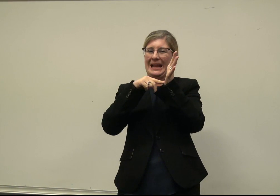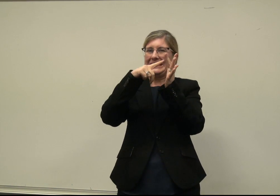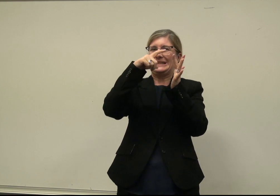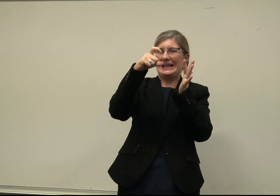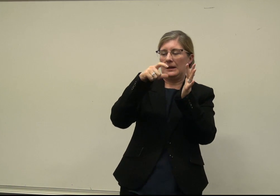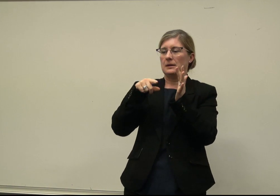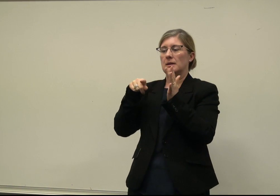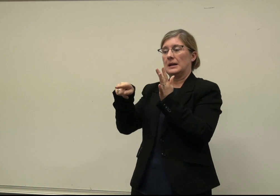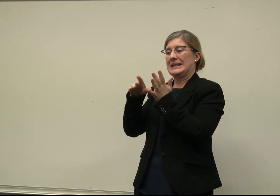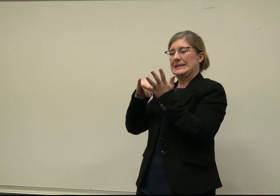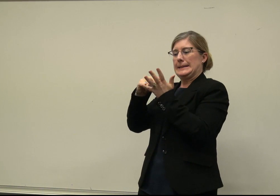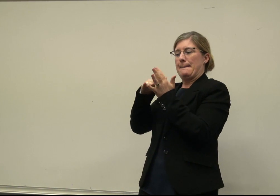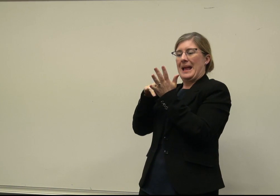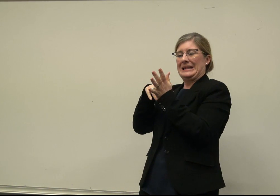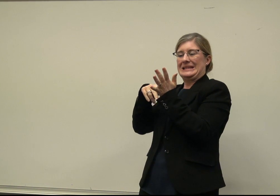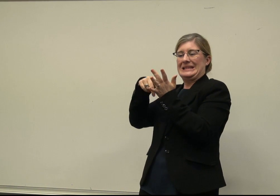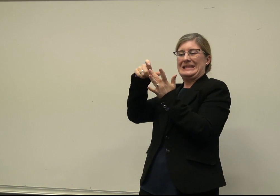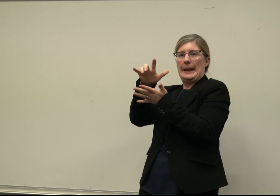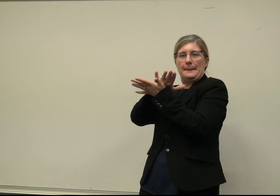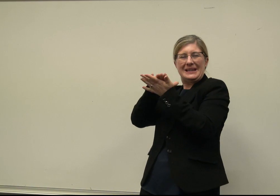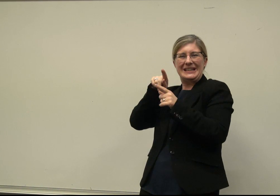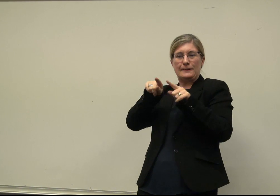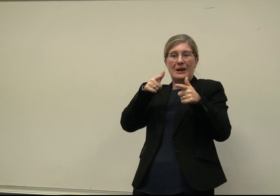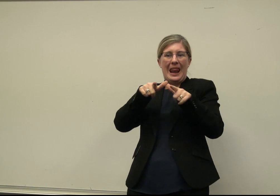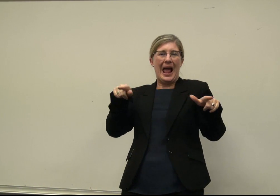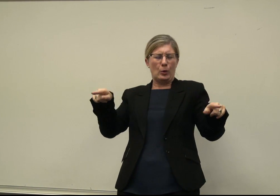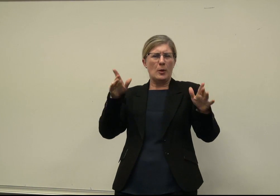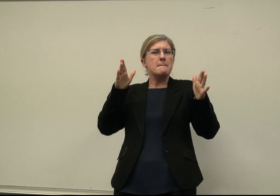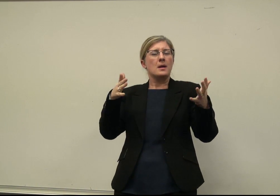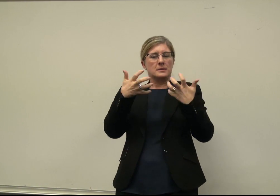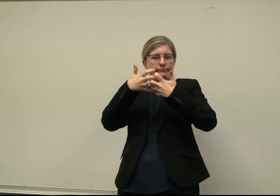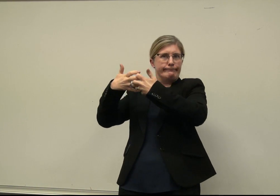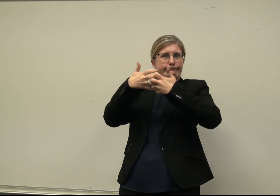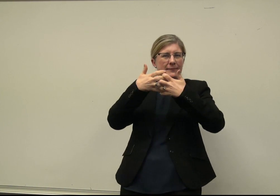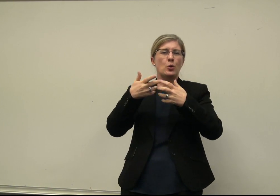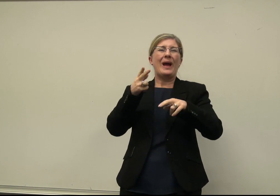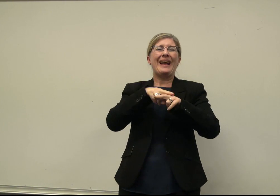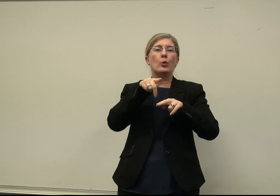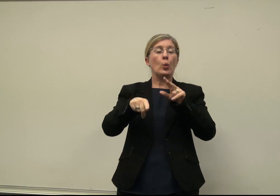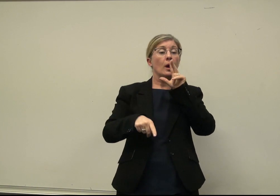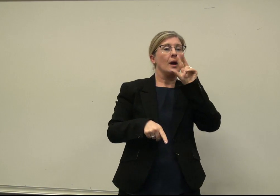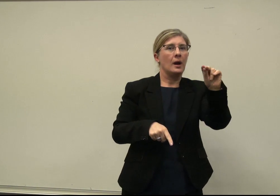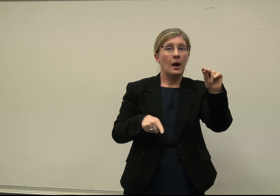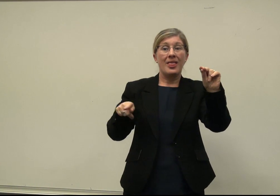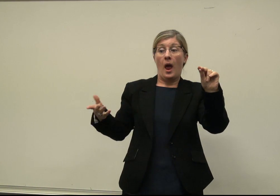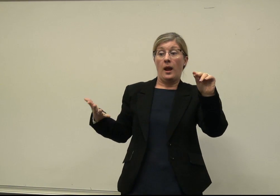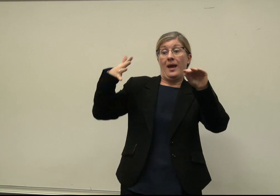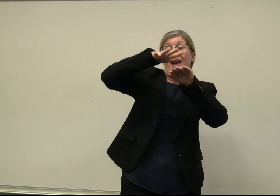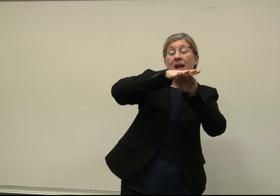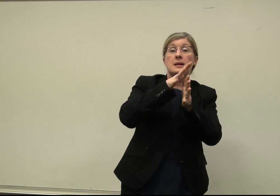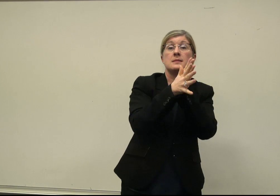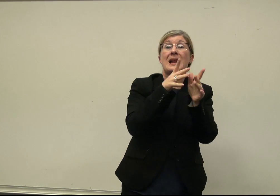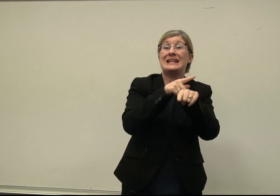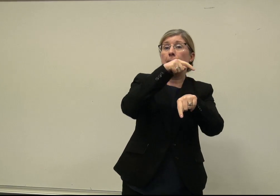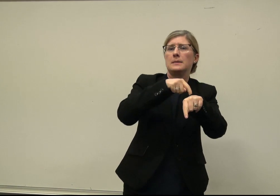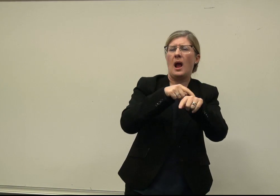one thing and you speak, you say a completely different thing. So there is coherence, from a semantic point of